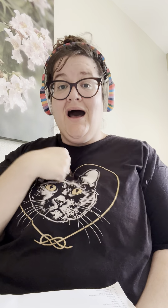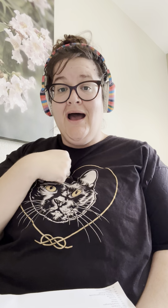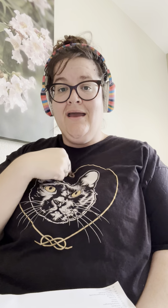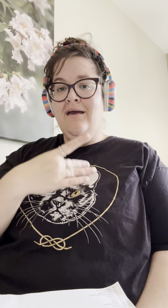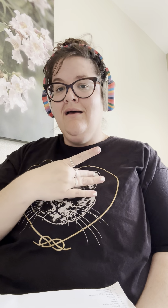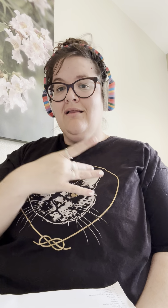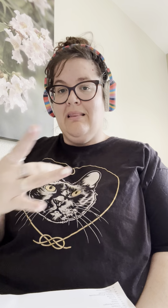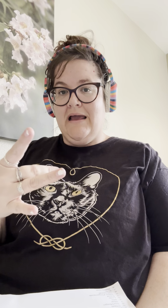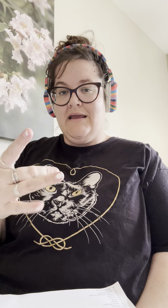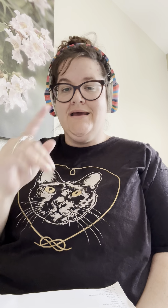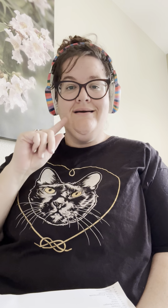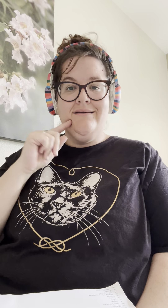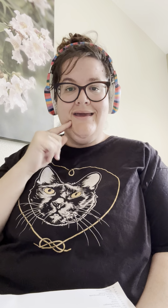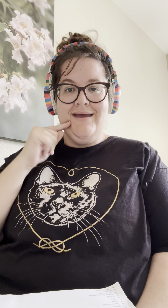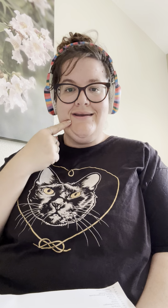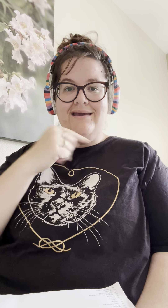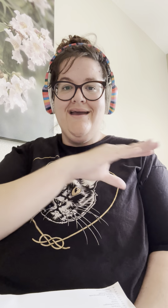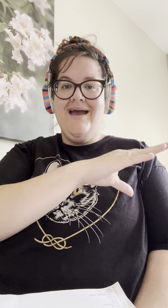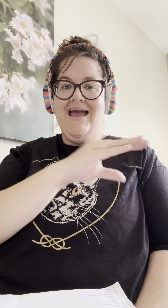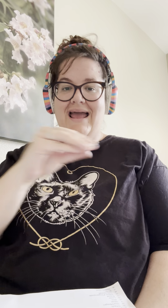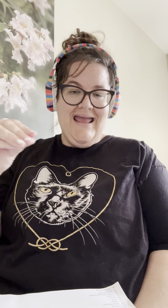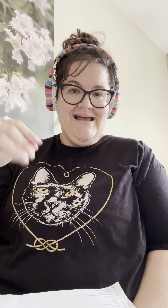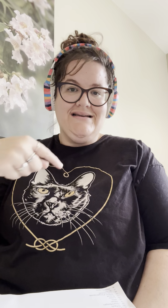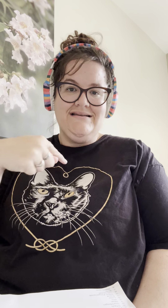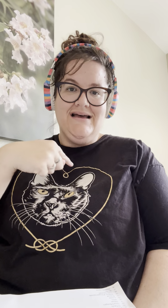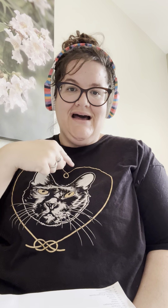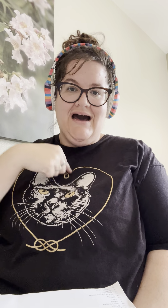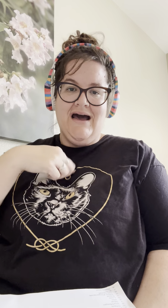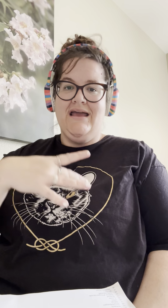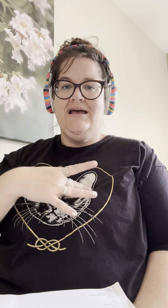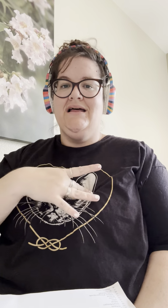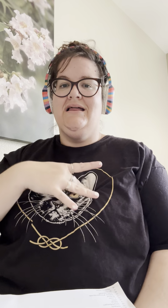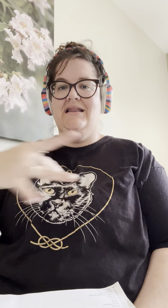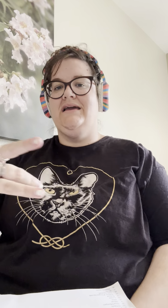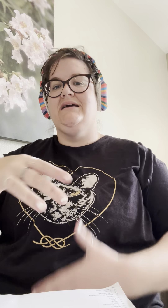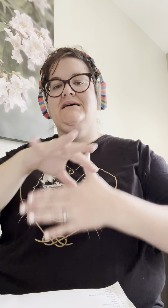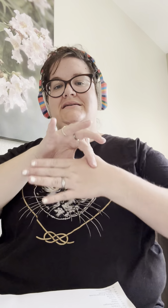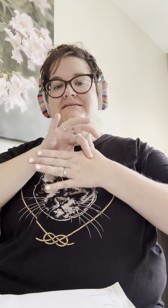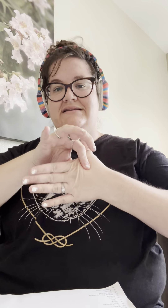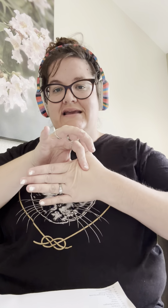I like candy, and I like steak.